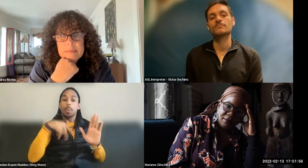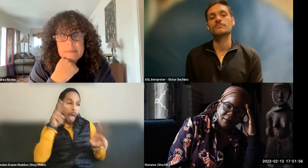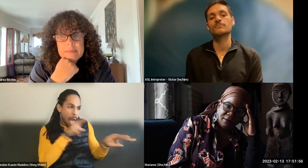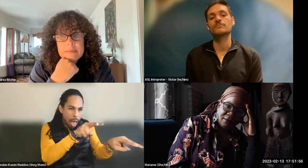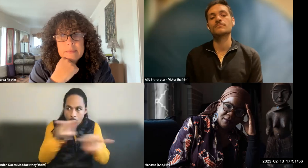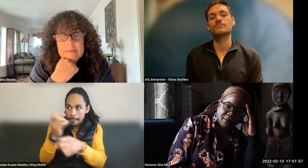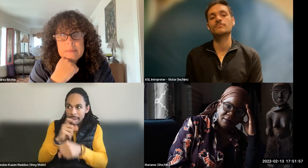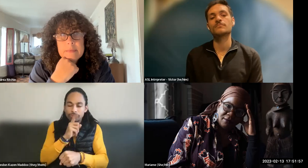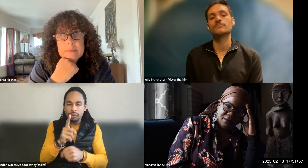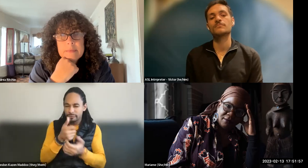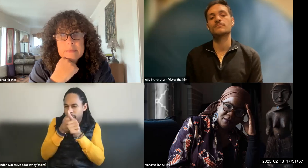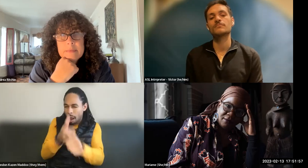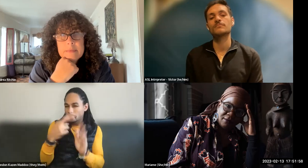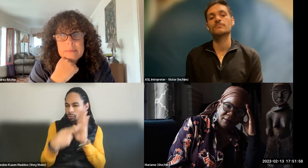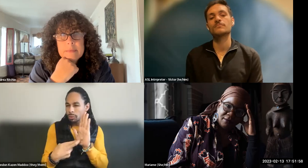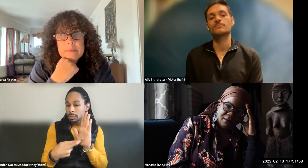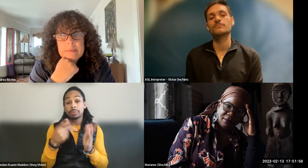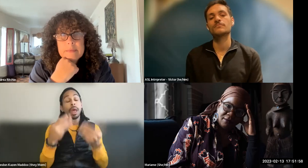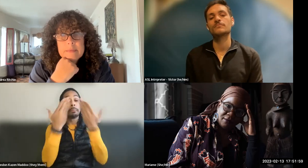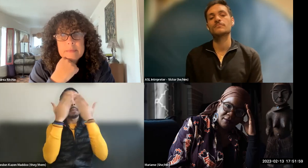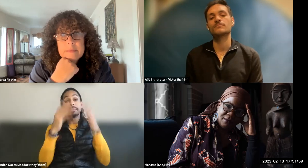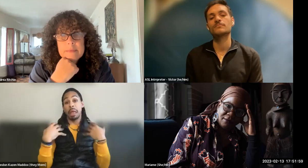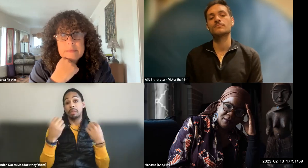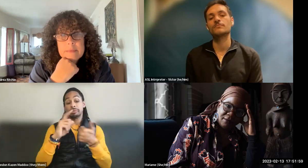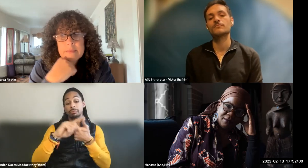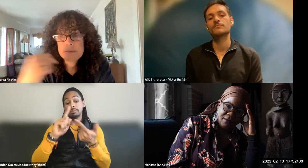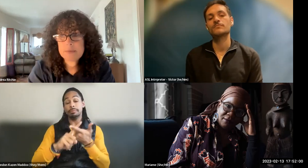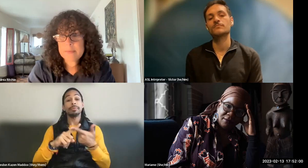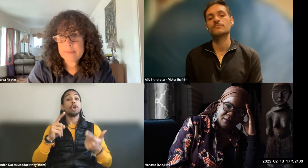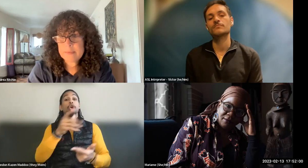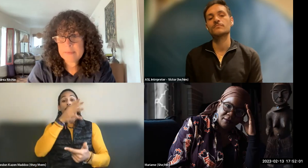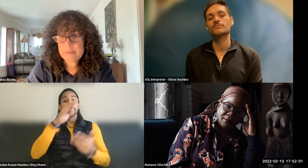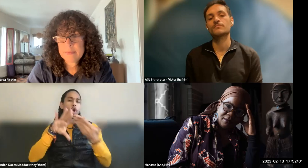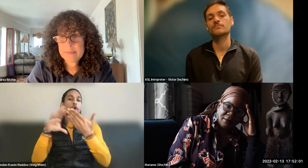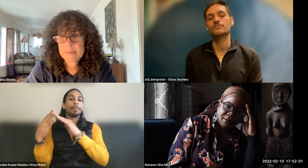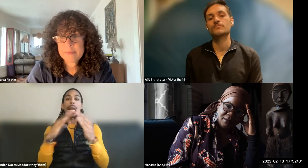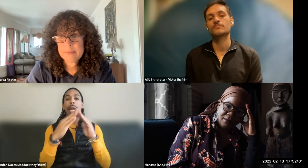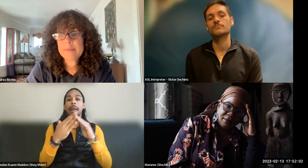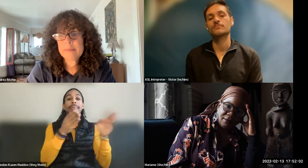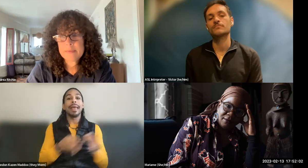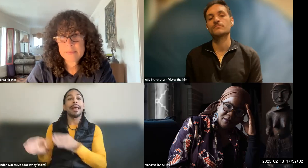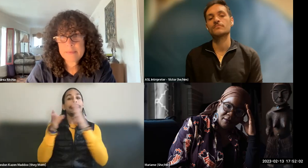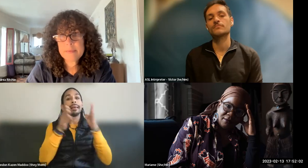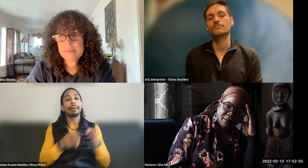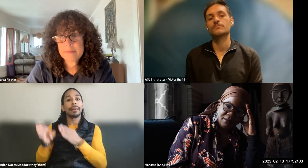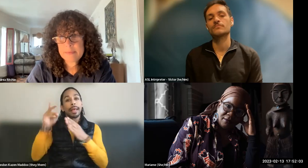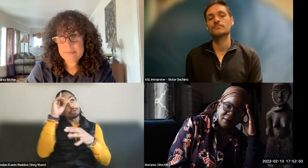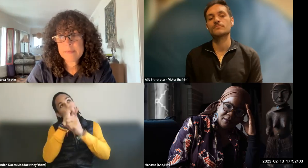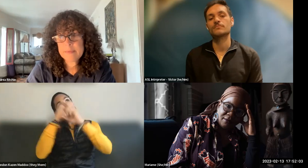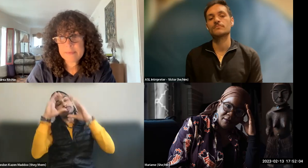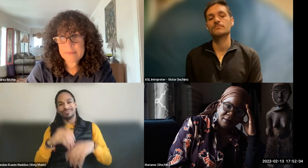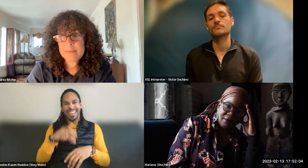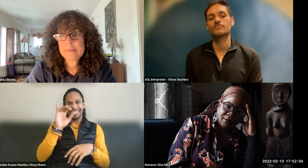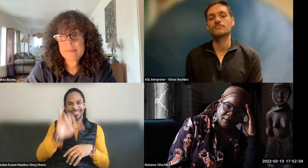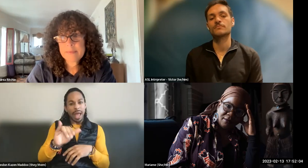health, urban planning. And much of social policy today still carries the basis of that old